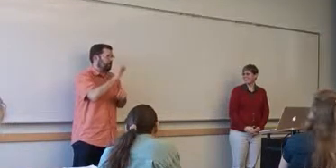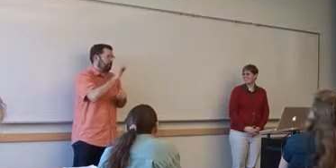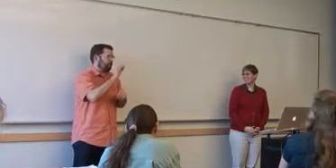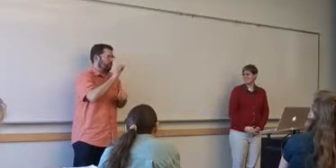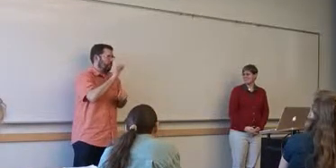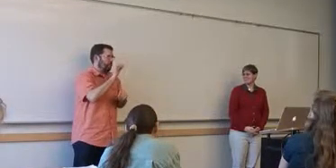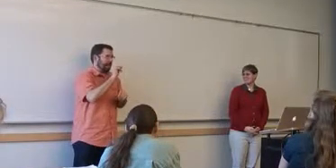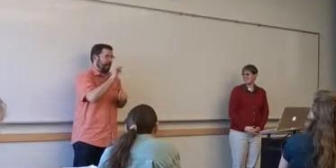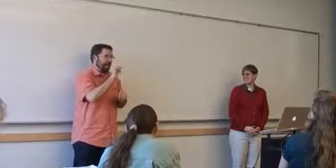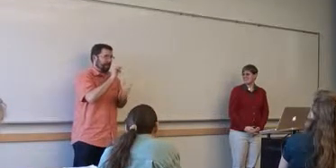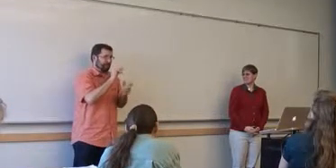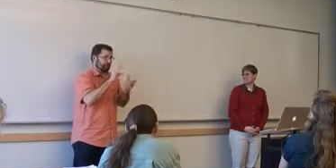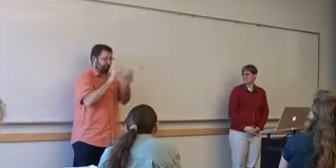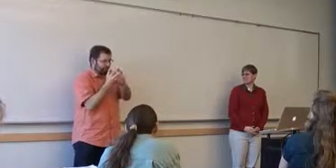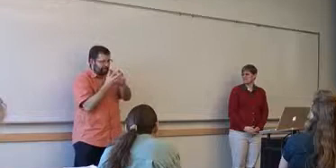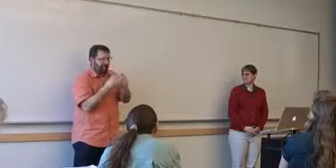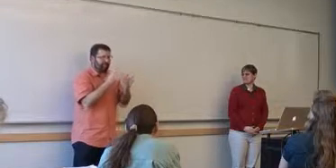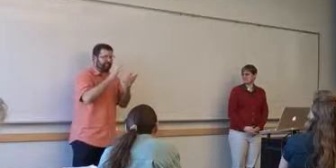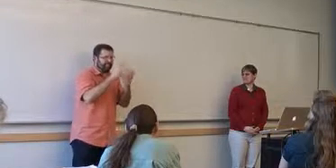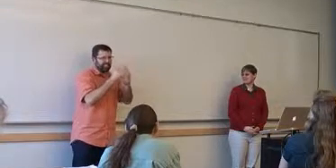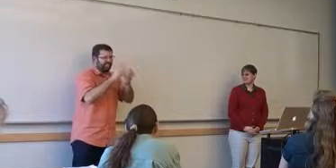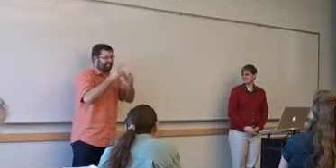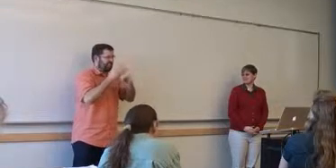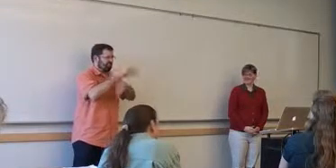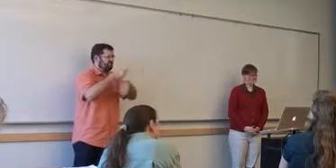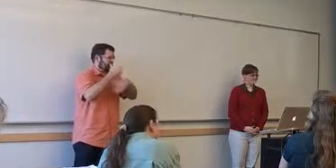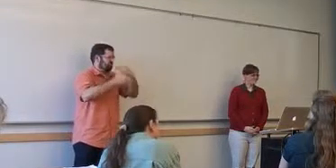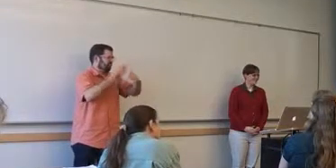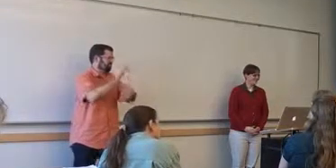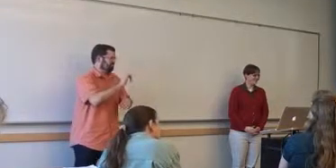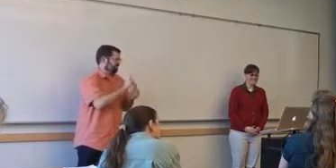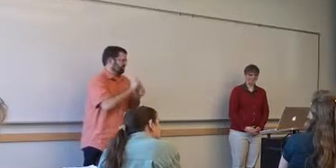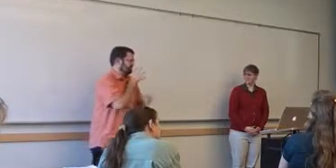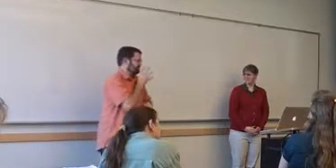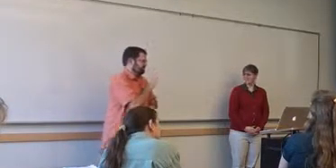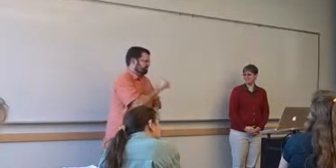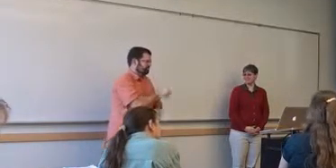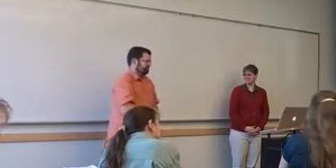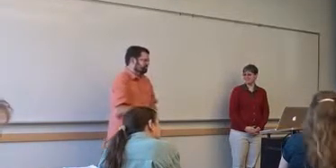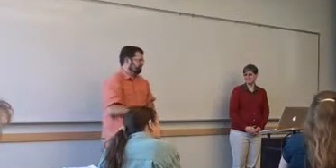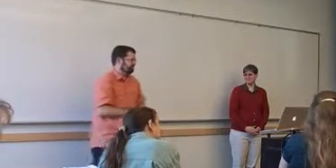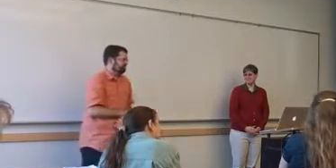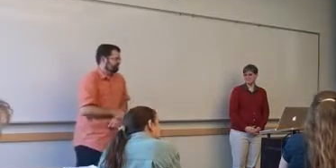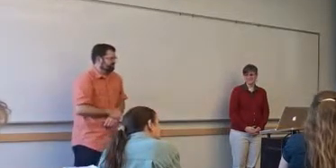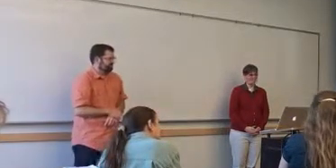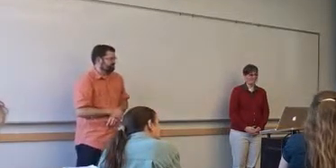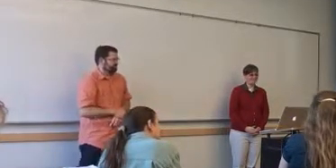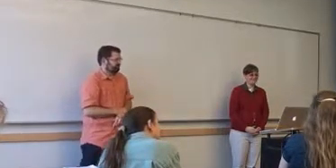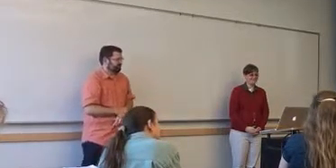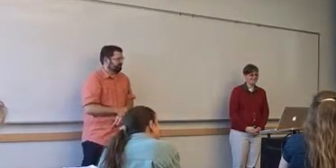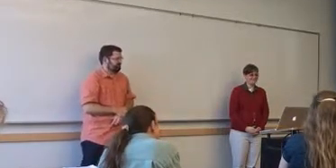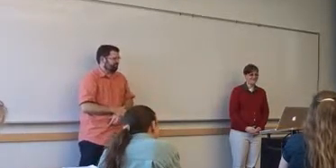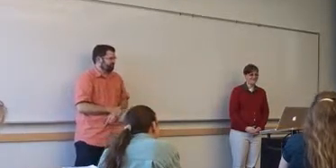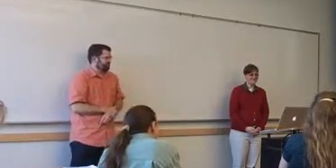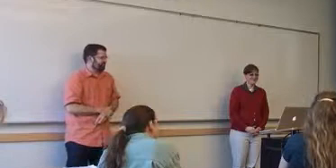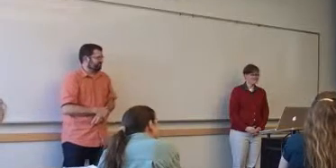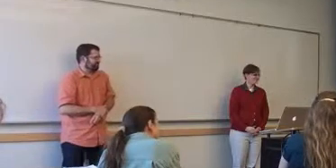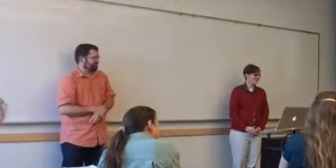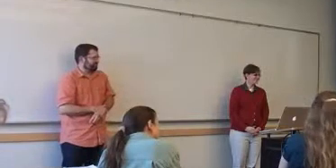like. So palm orientation, they might mix up. So. Yes, they start doing it and then it alters the form. So kids are cute,